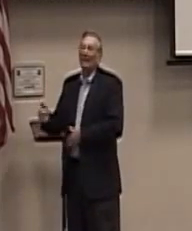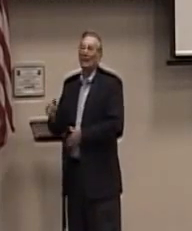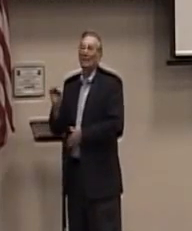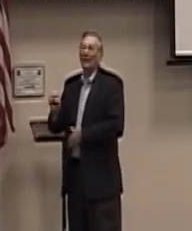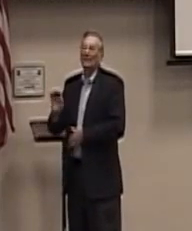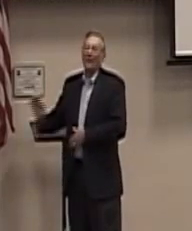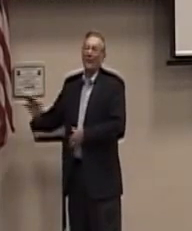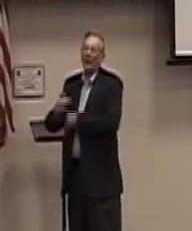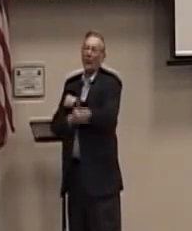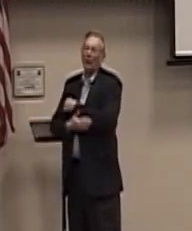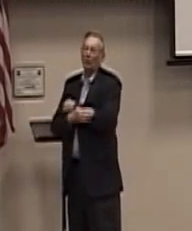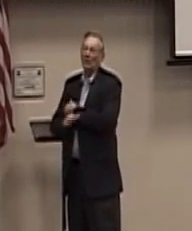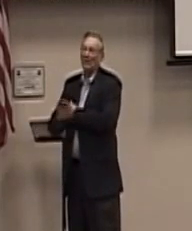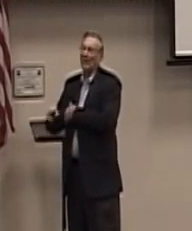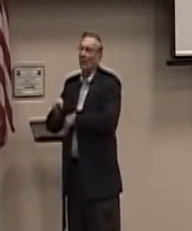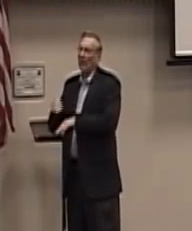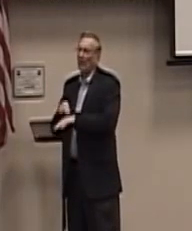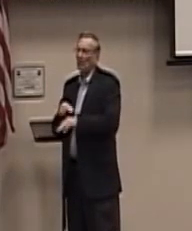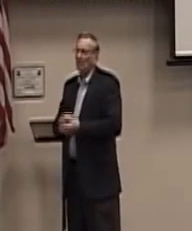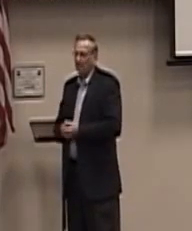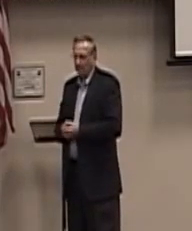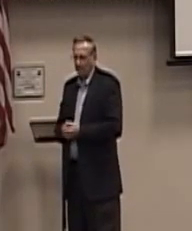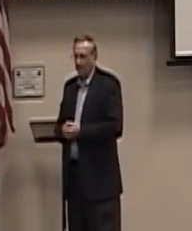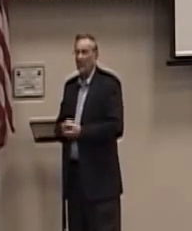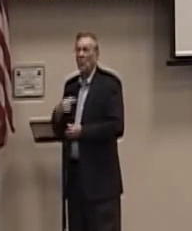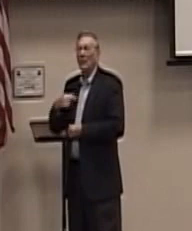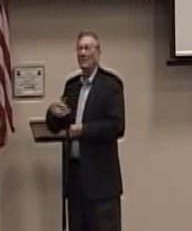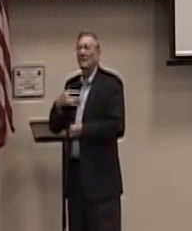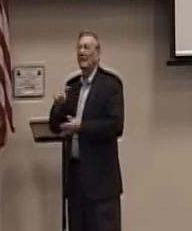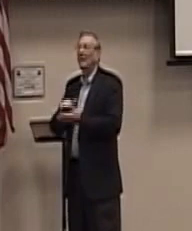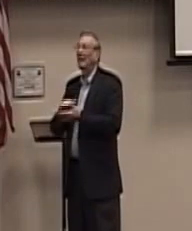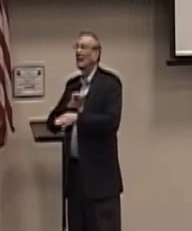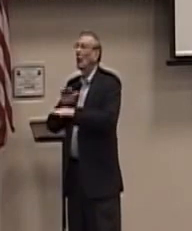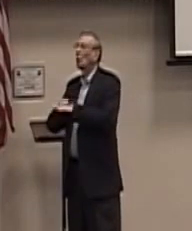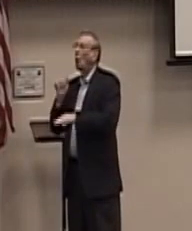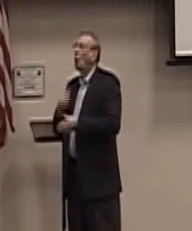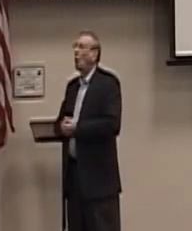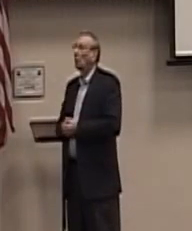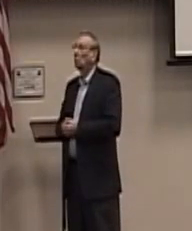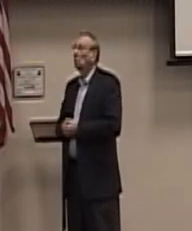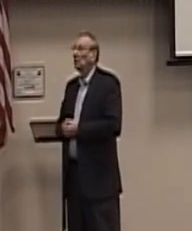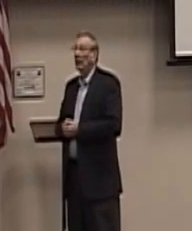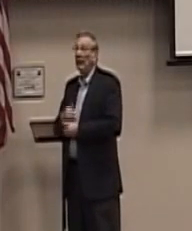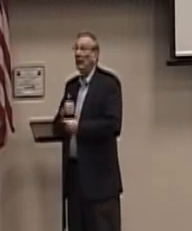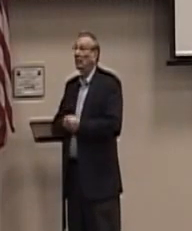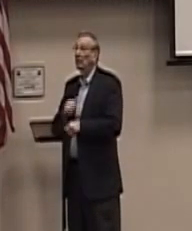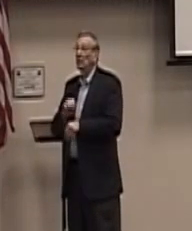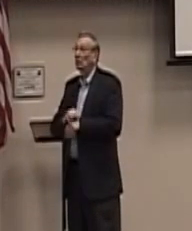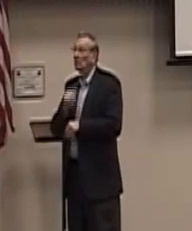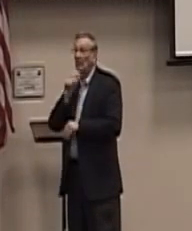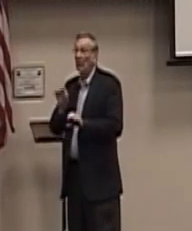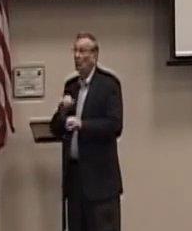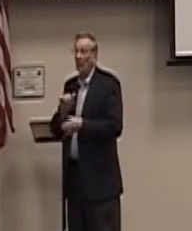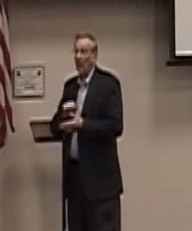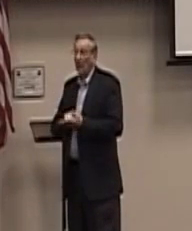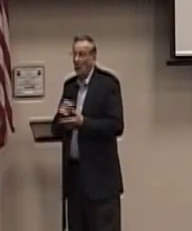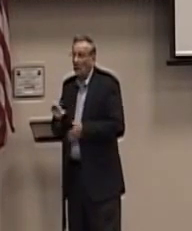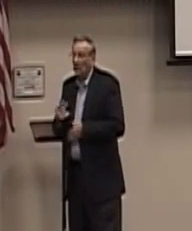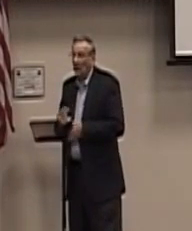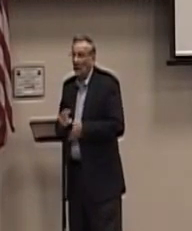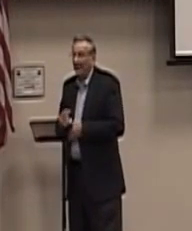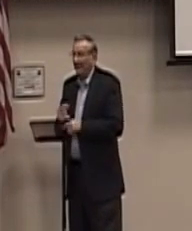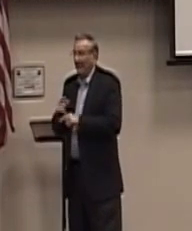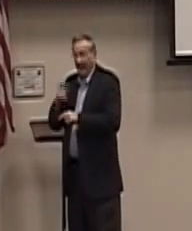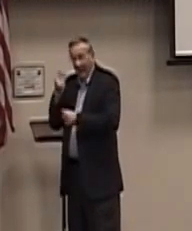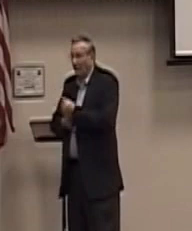their countries and their nations? We feel like that's our calling. That's not the way every church does mission work, understand? It looks